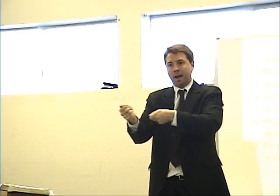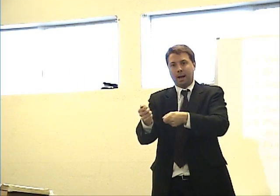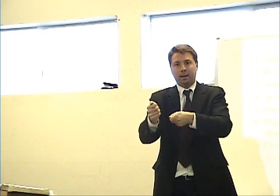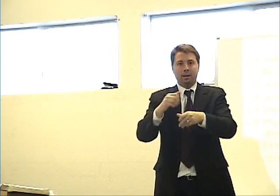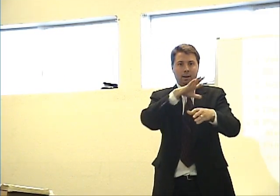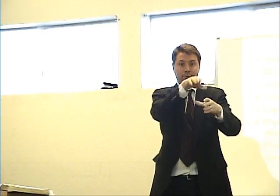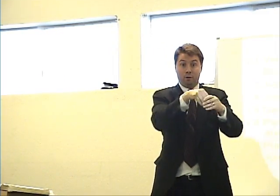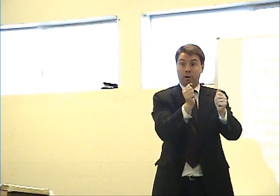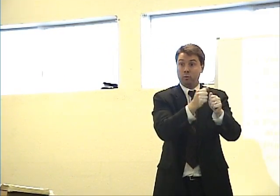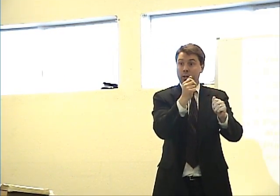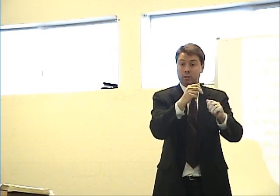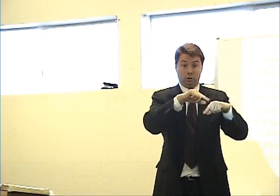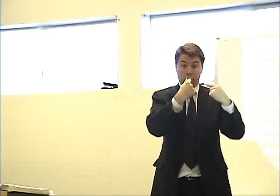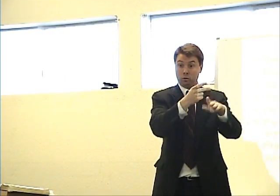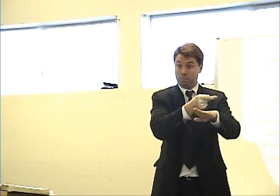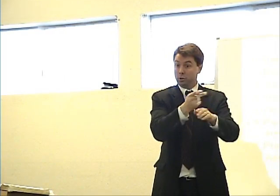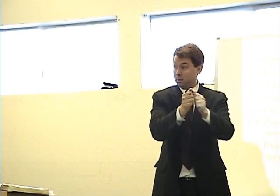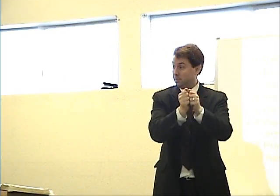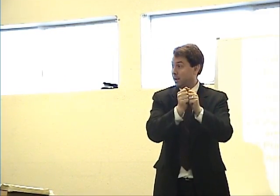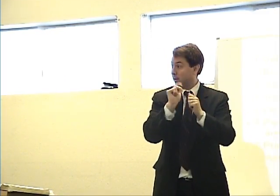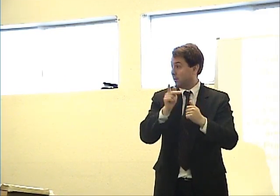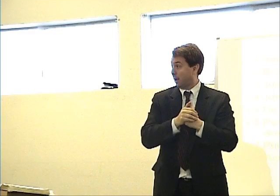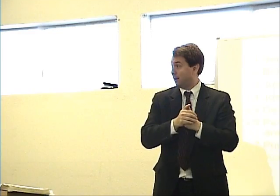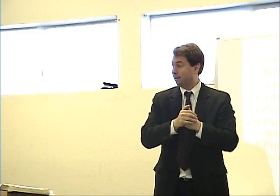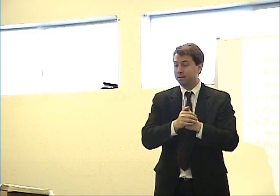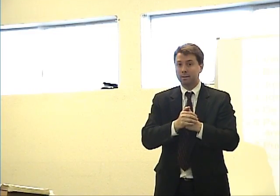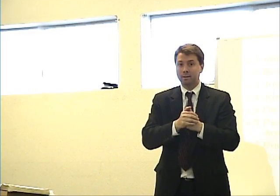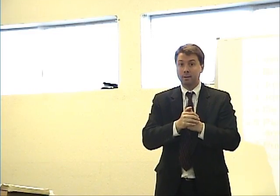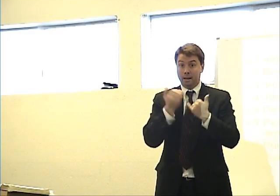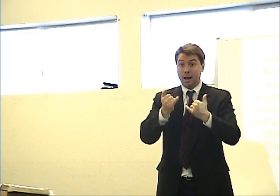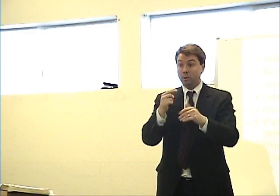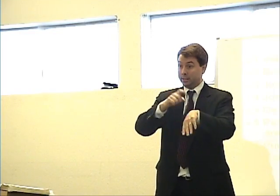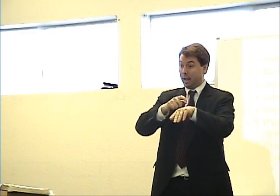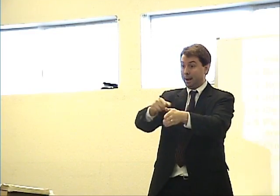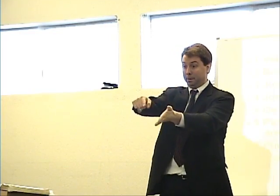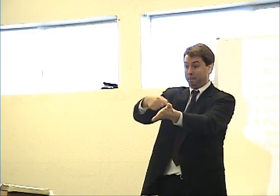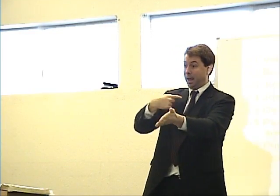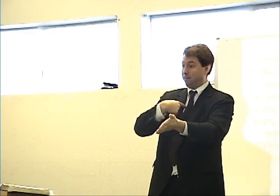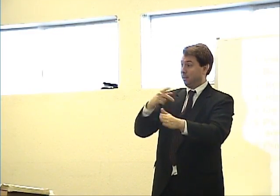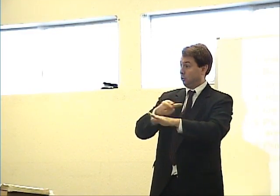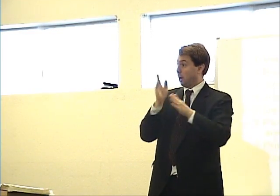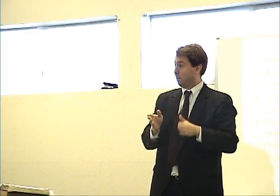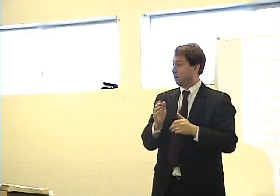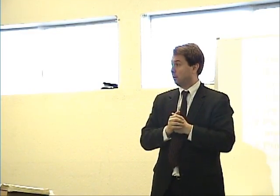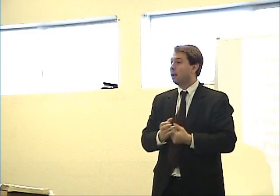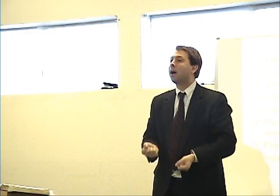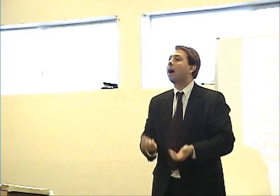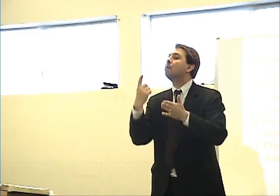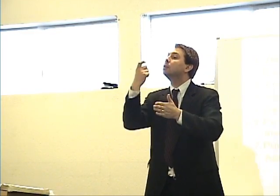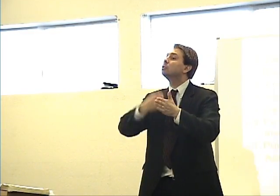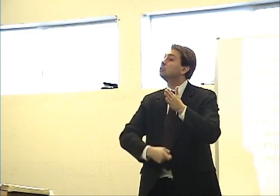back involved with the group of sheep. Now it's time to pay me, the shepherd. How much do you